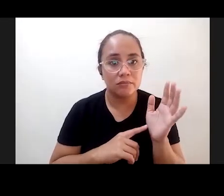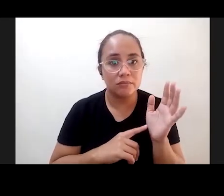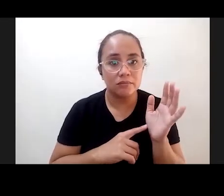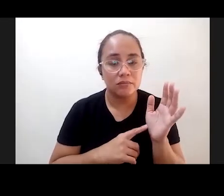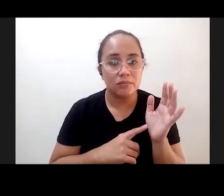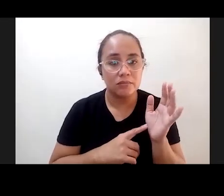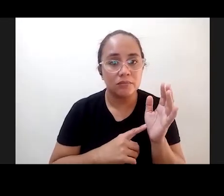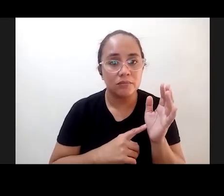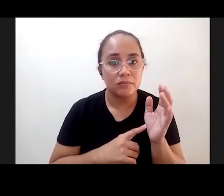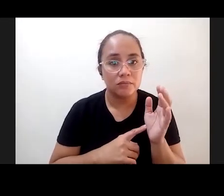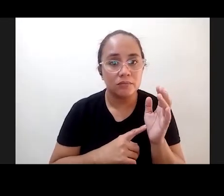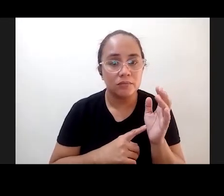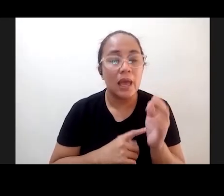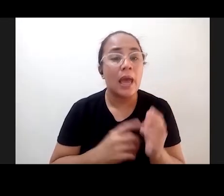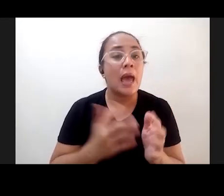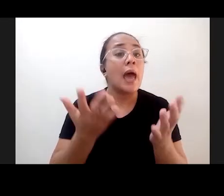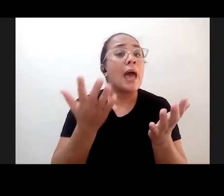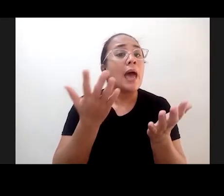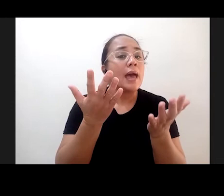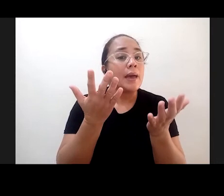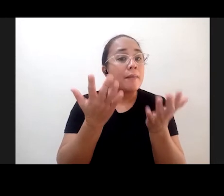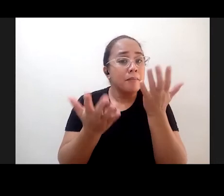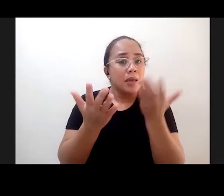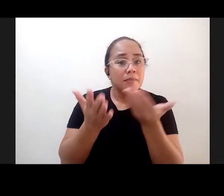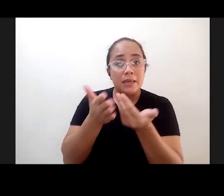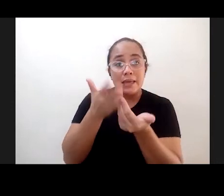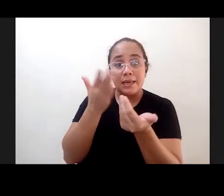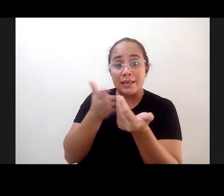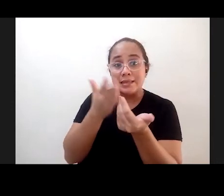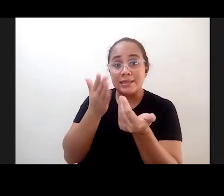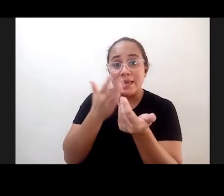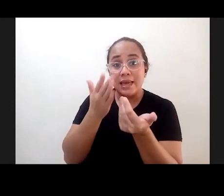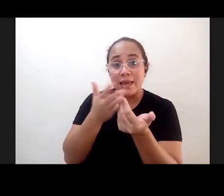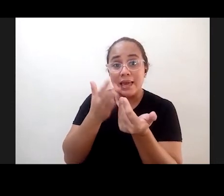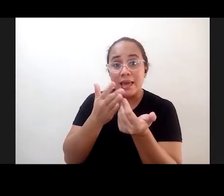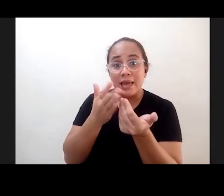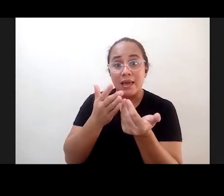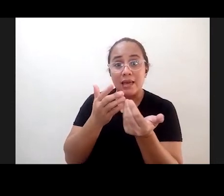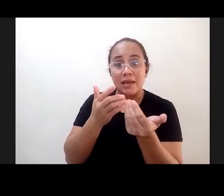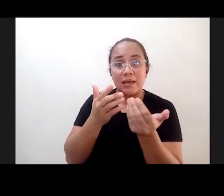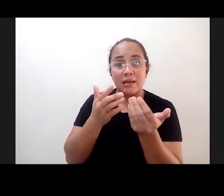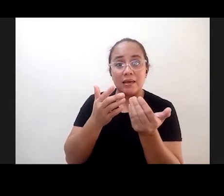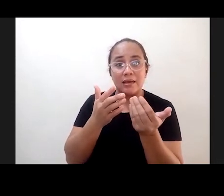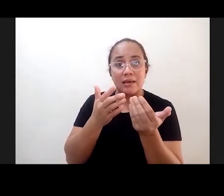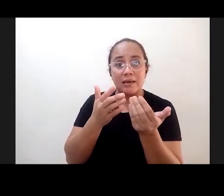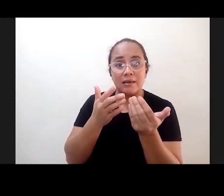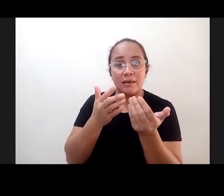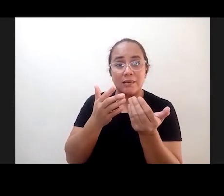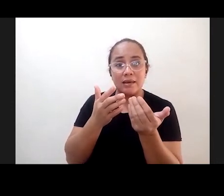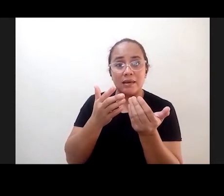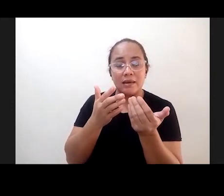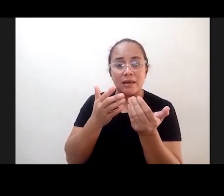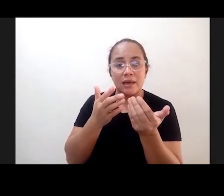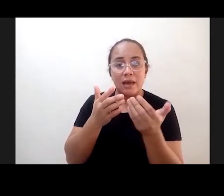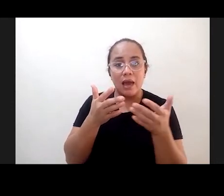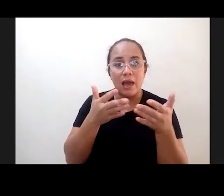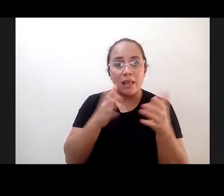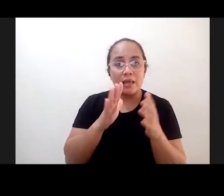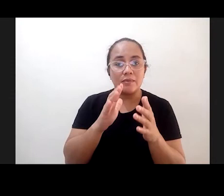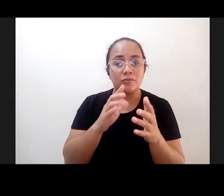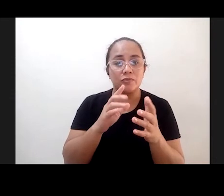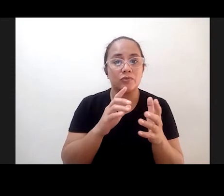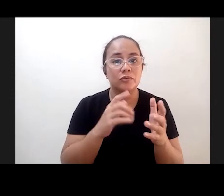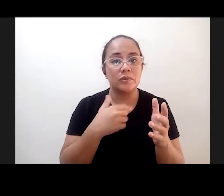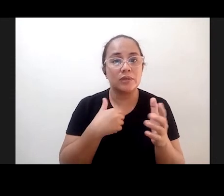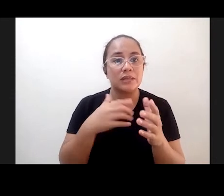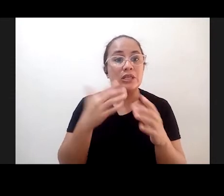Okay, maybe easier if you let me share 3 and I can make the changes on my